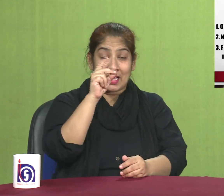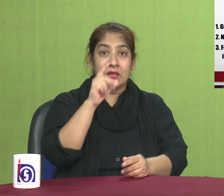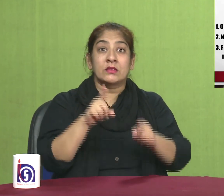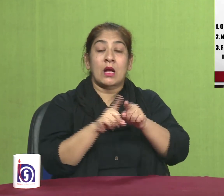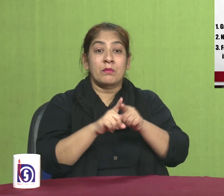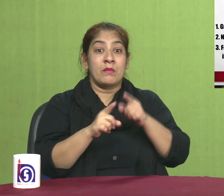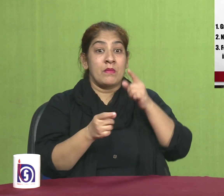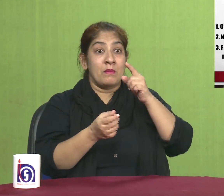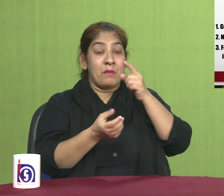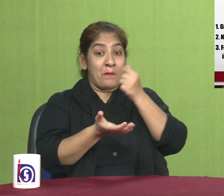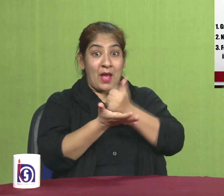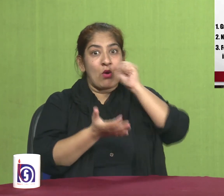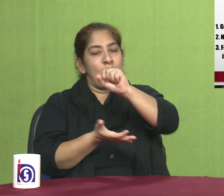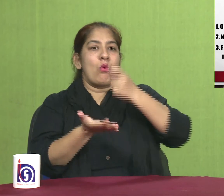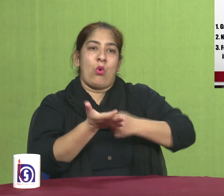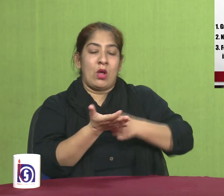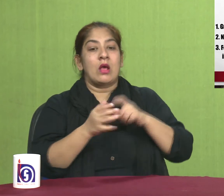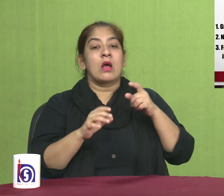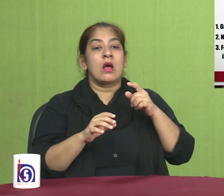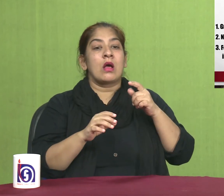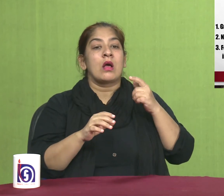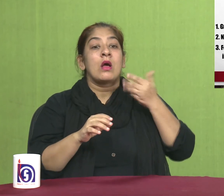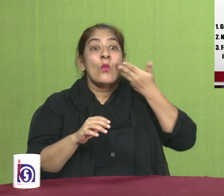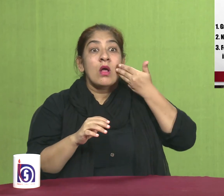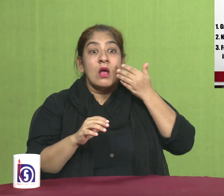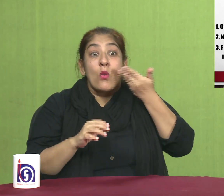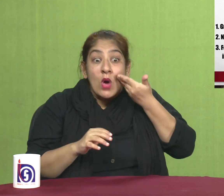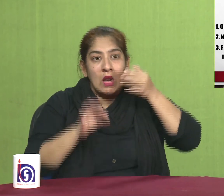The second is that there is no certainty